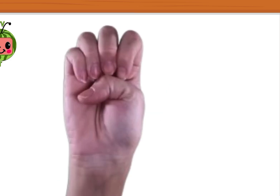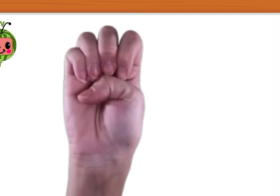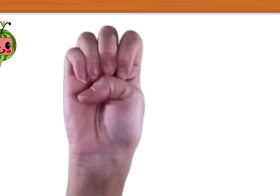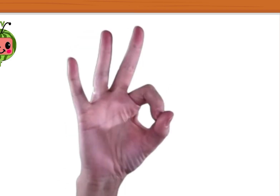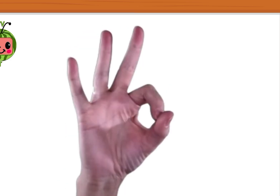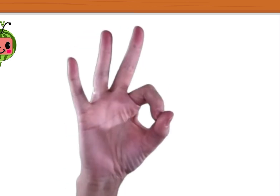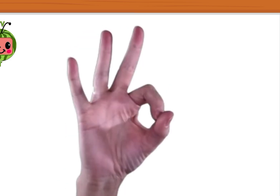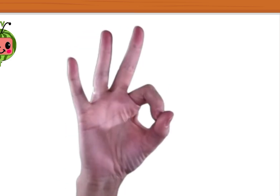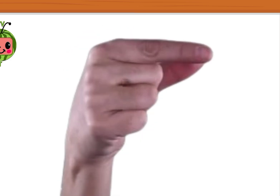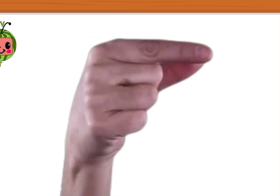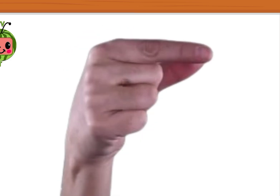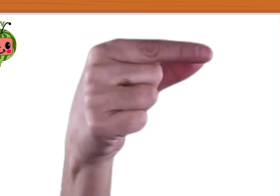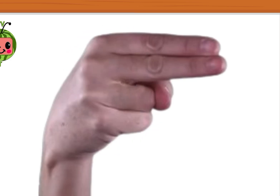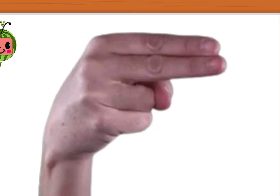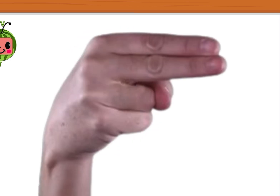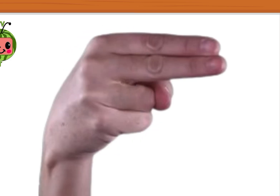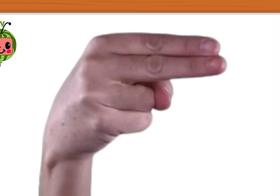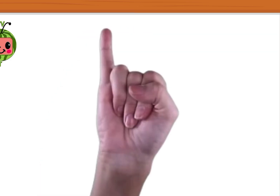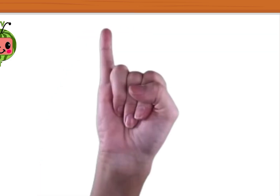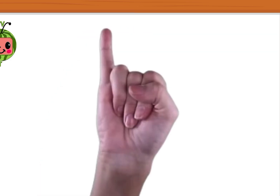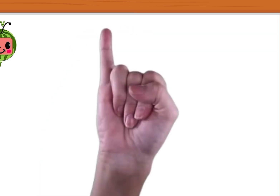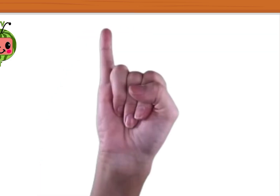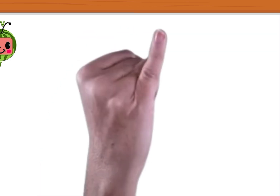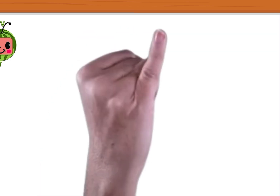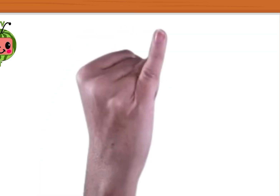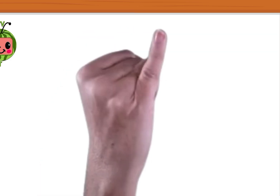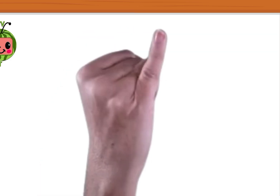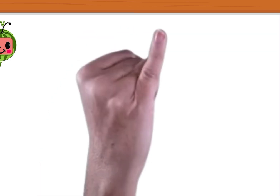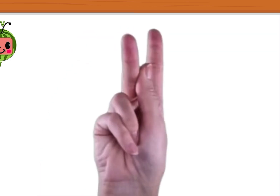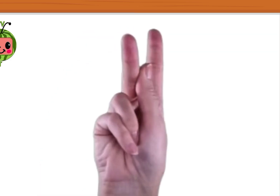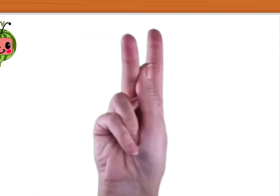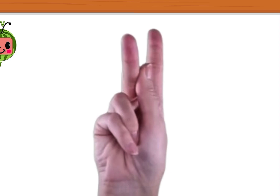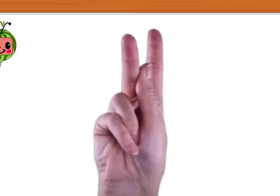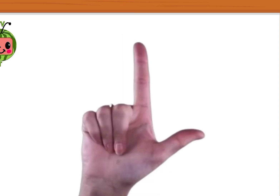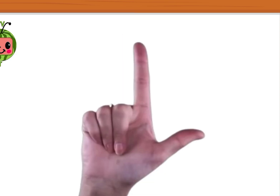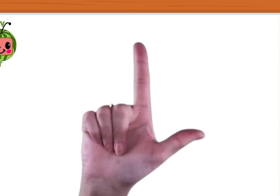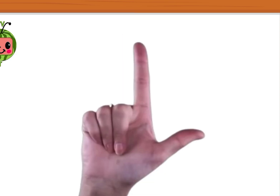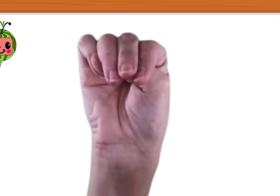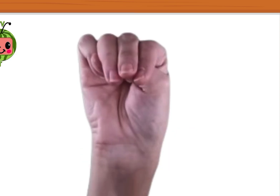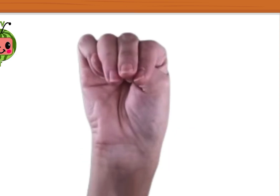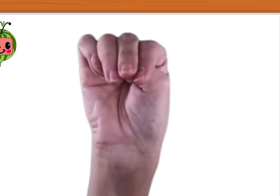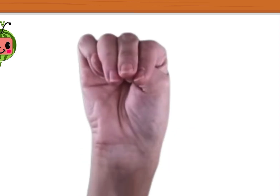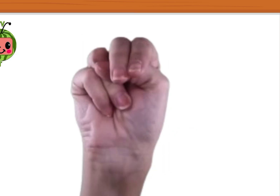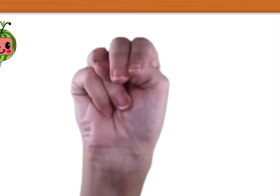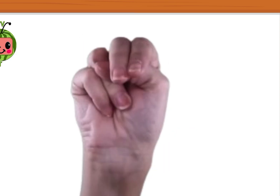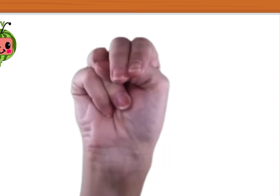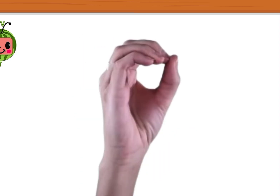F, G, H, I, J, K, L, M, N,